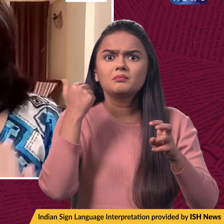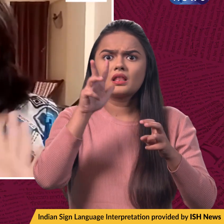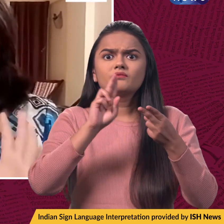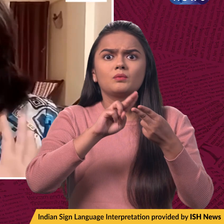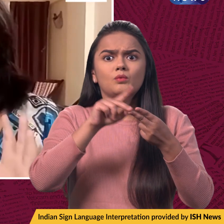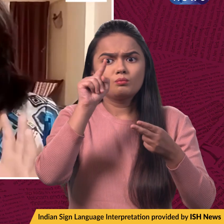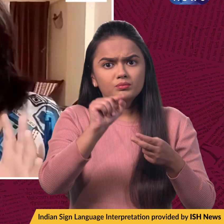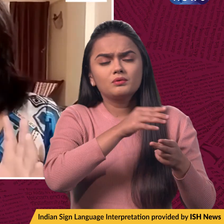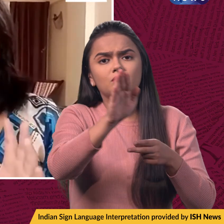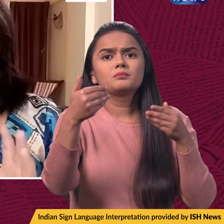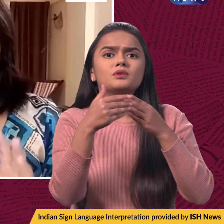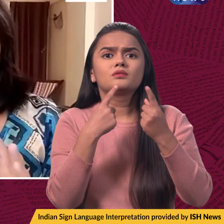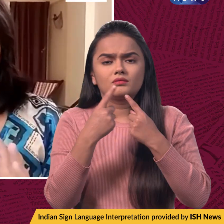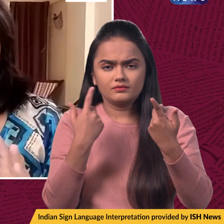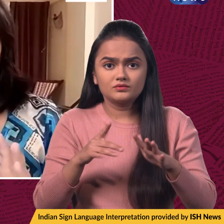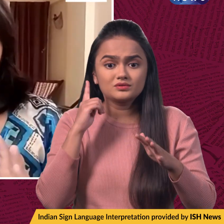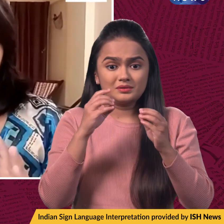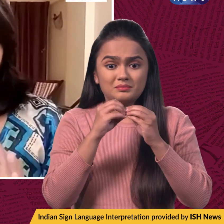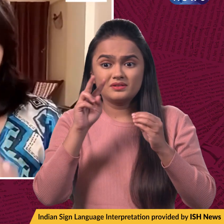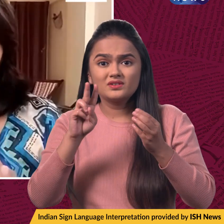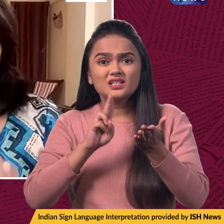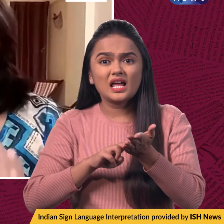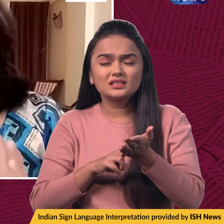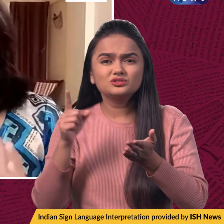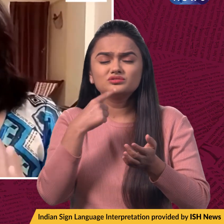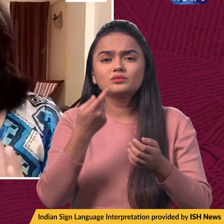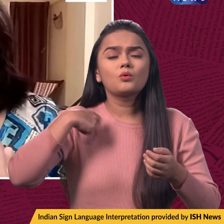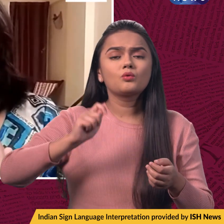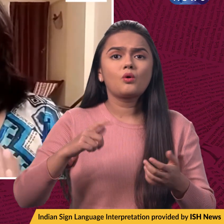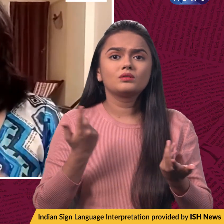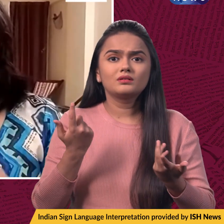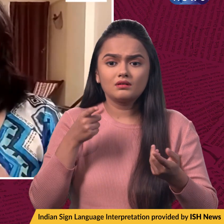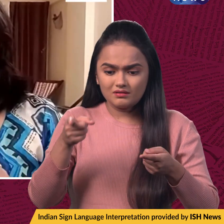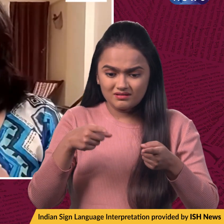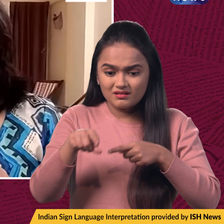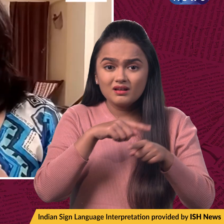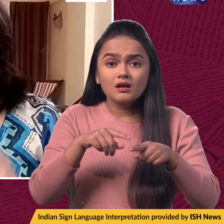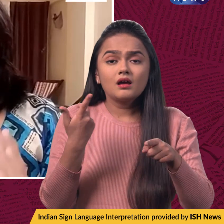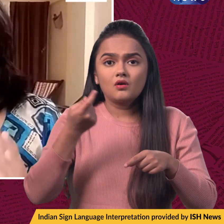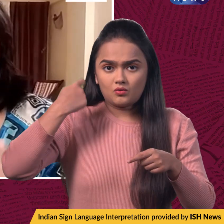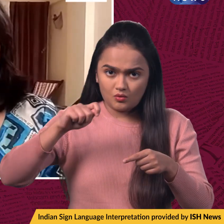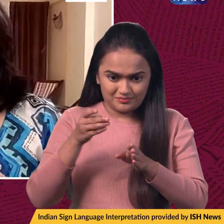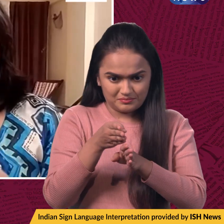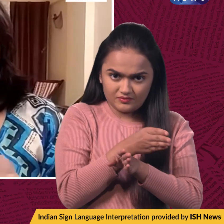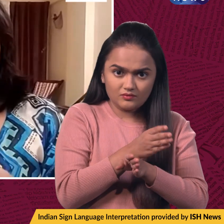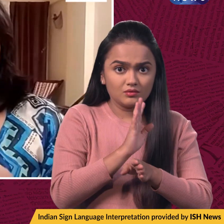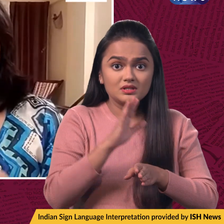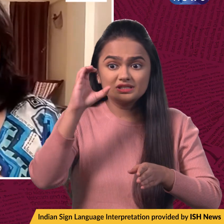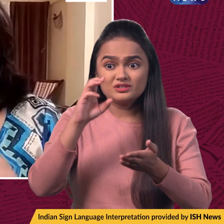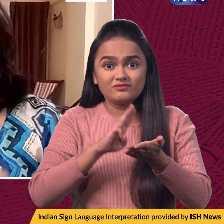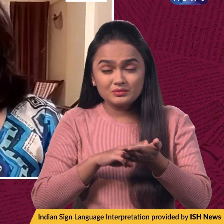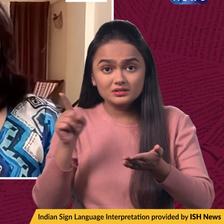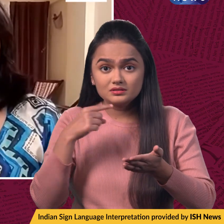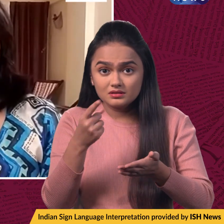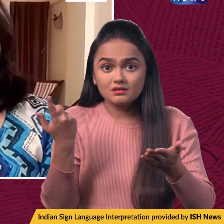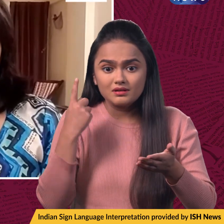February. Now, B.V. Nagesh has said, and I quote, as the matter is before the court, the Chief Minister today